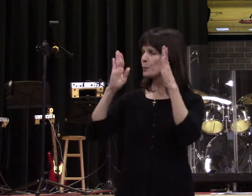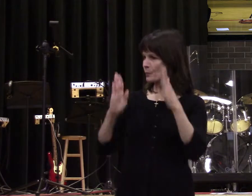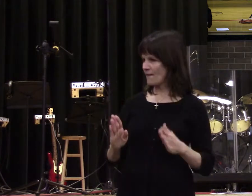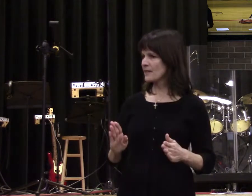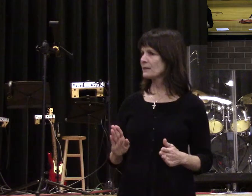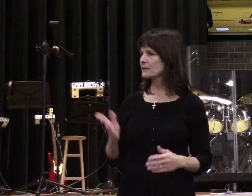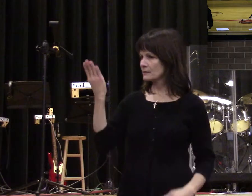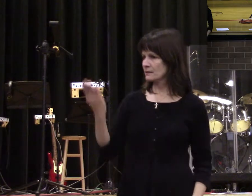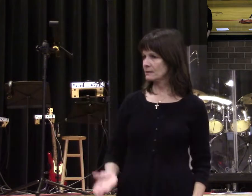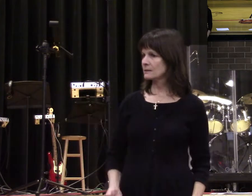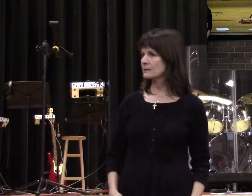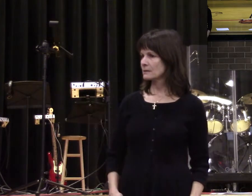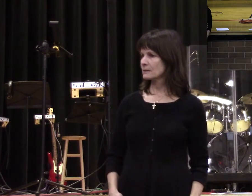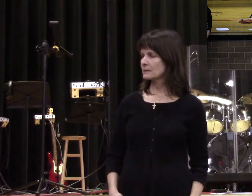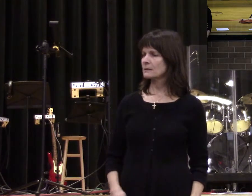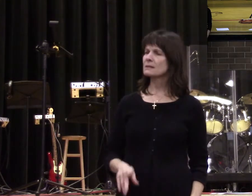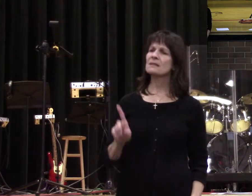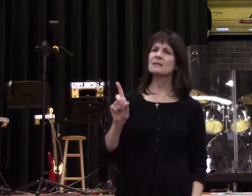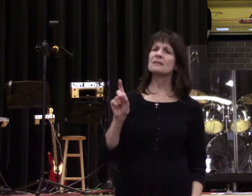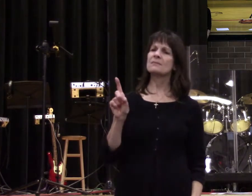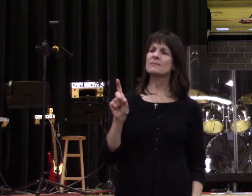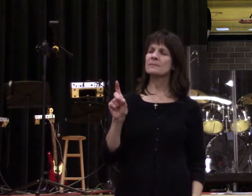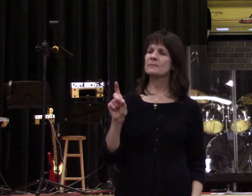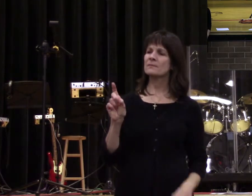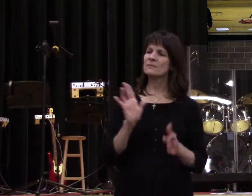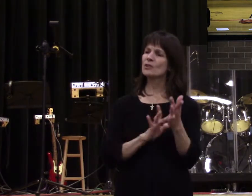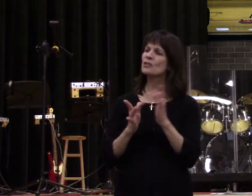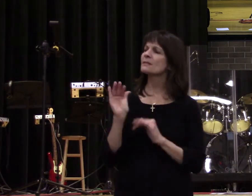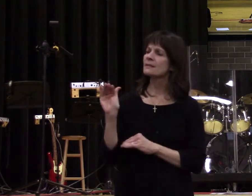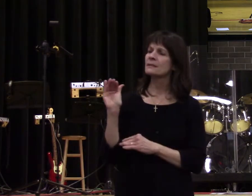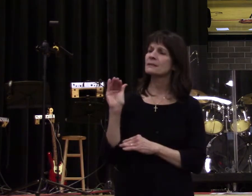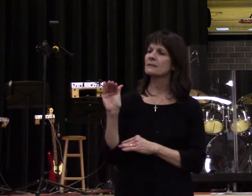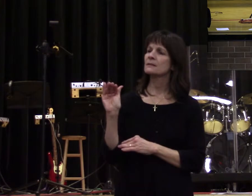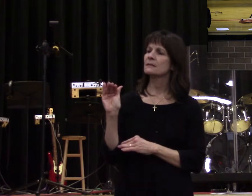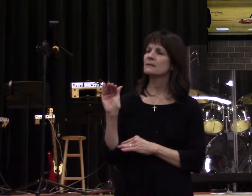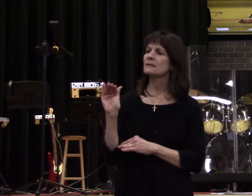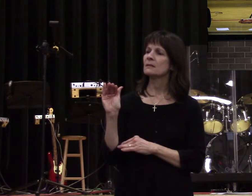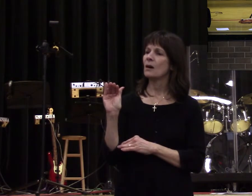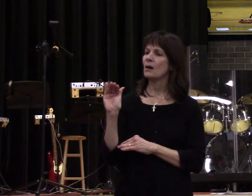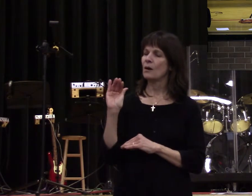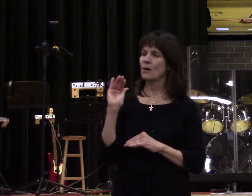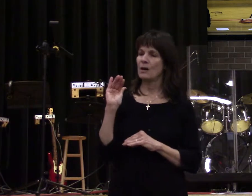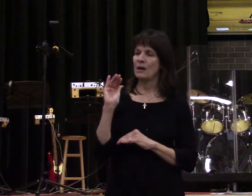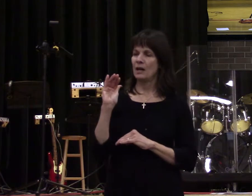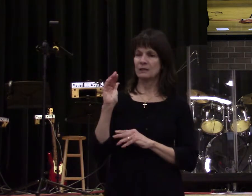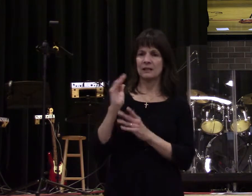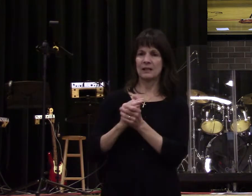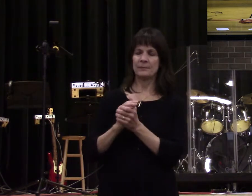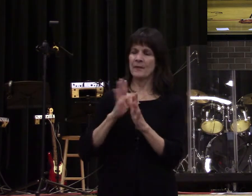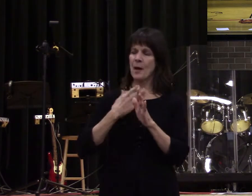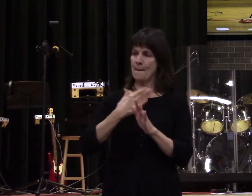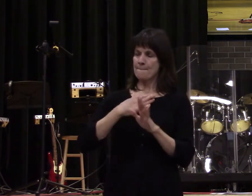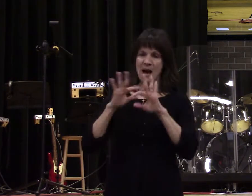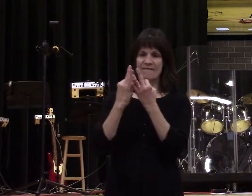details. And then she asked a theological question. Our father worshipped in this mountain, and you people say